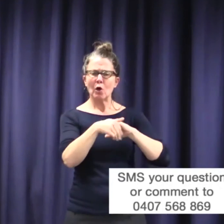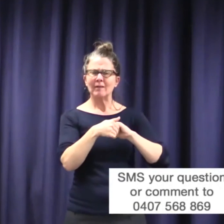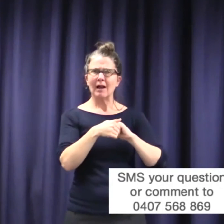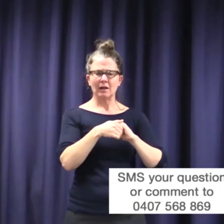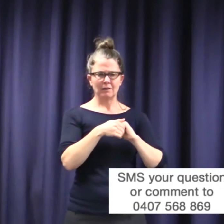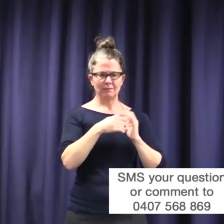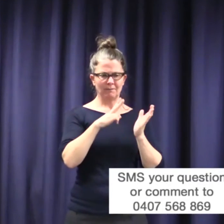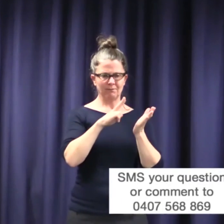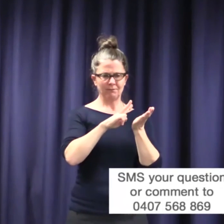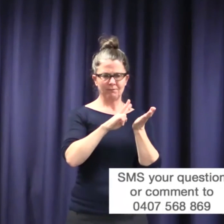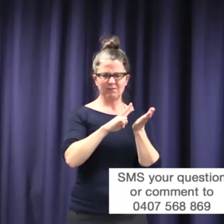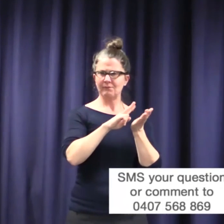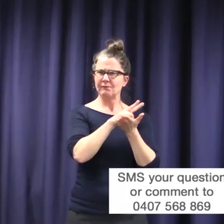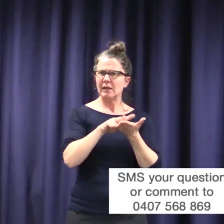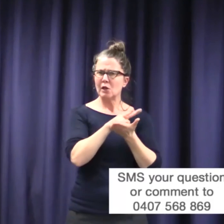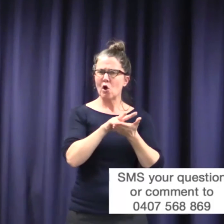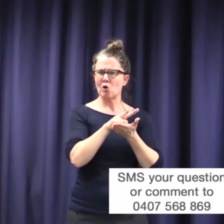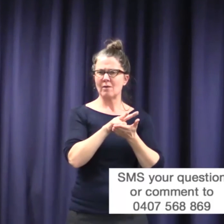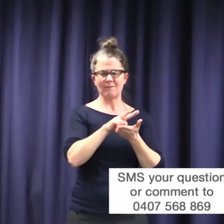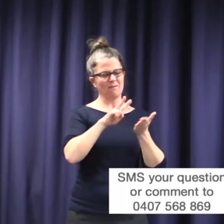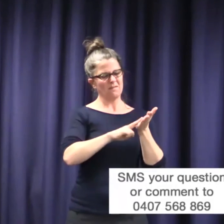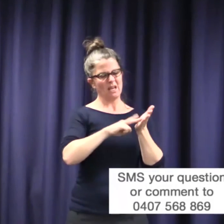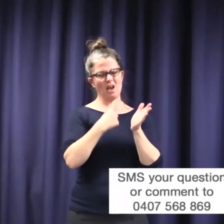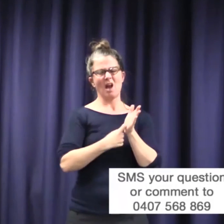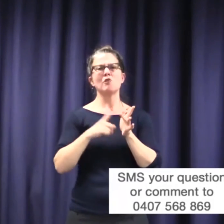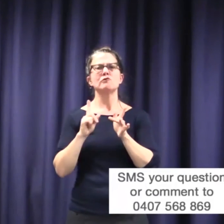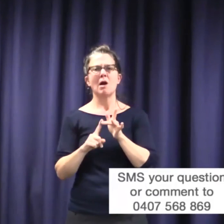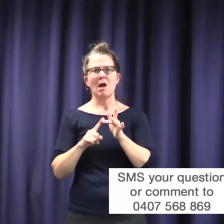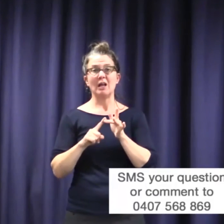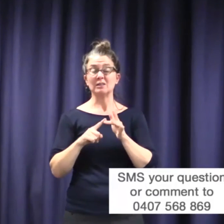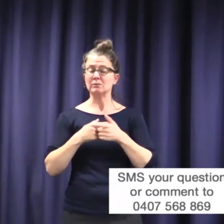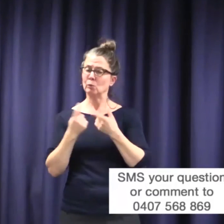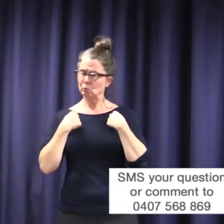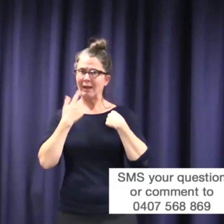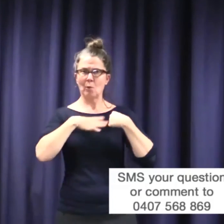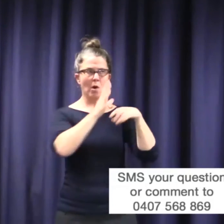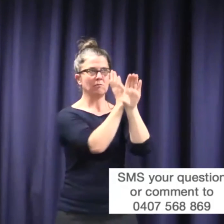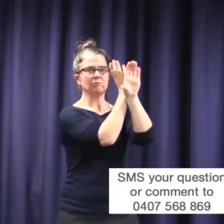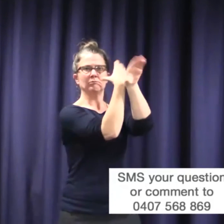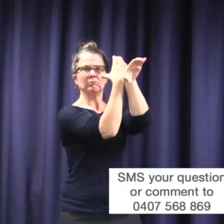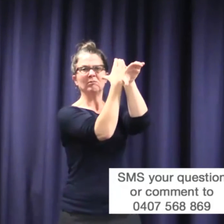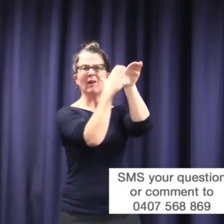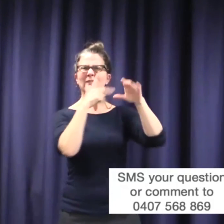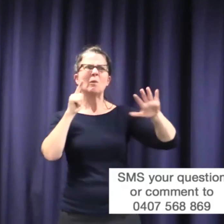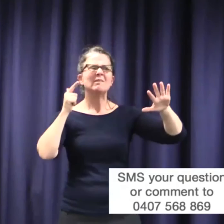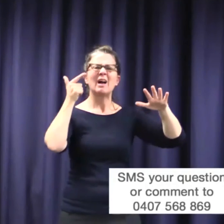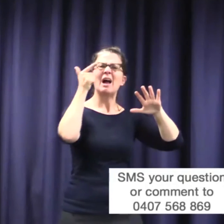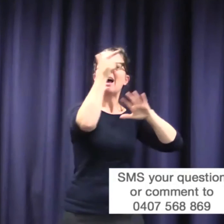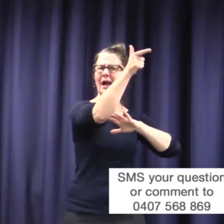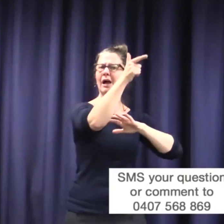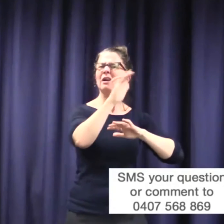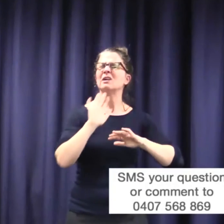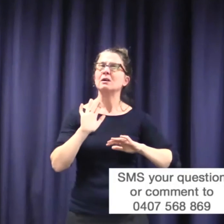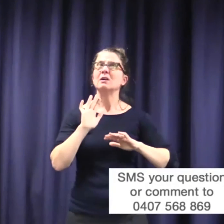relay interpreting. They really want to see that implemented in regional and remote areas, and that's not only for